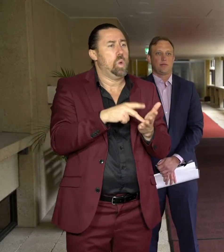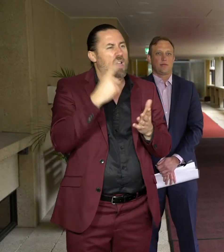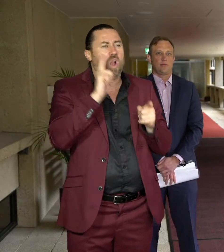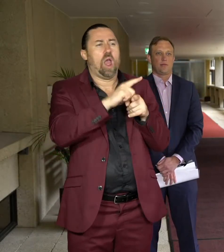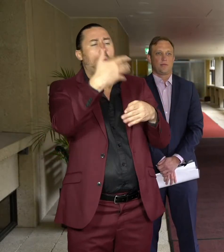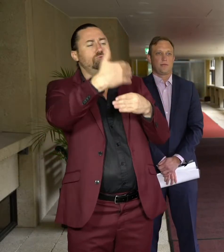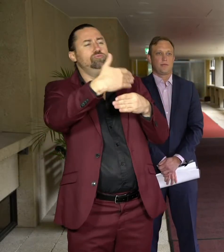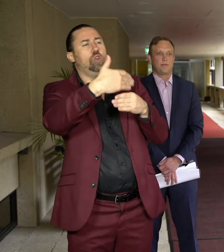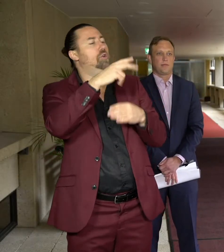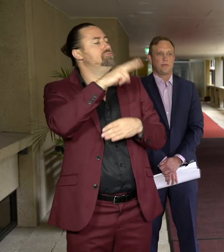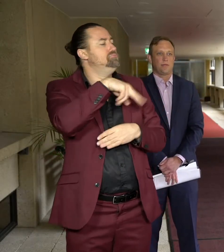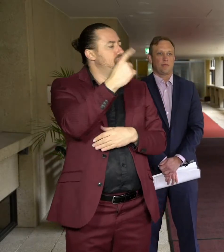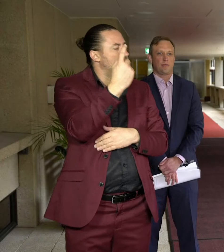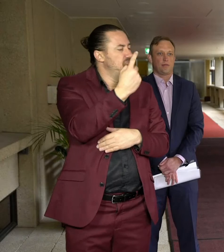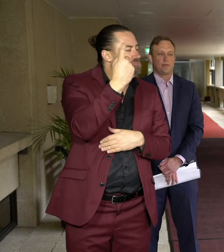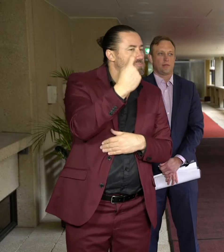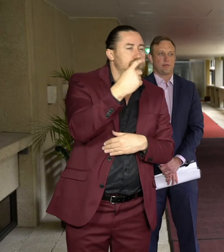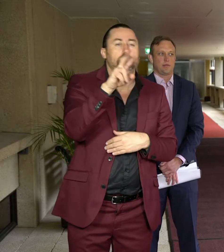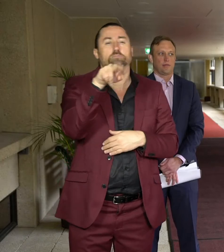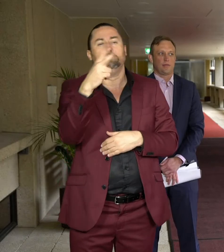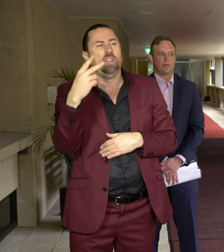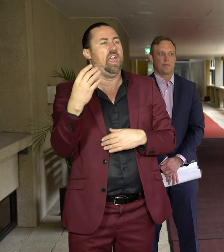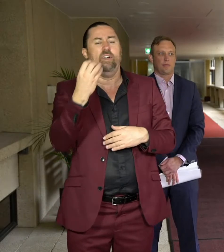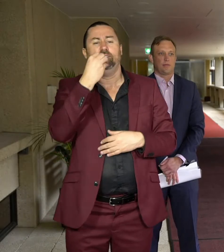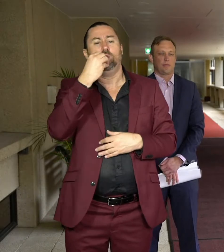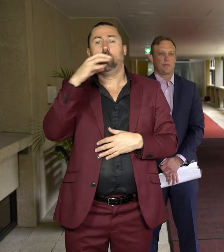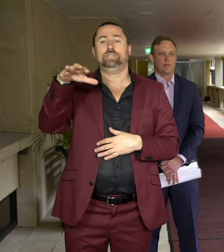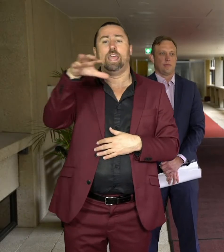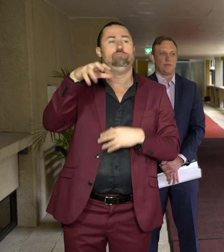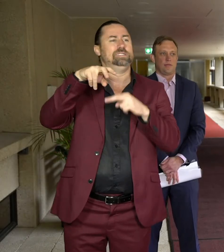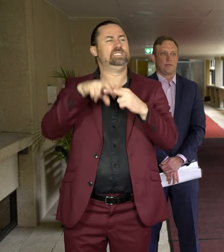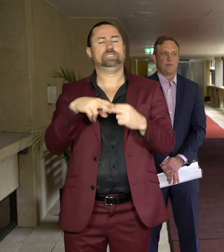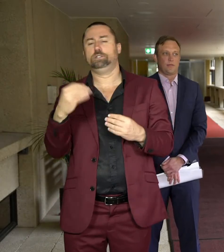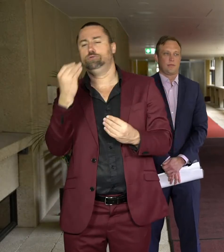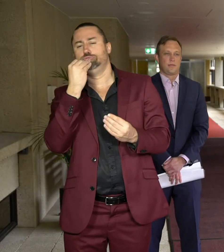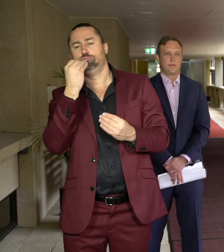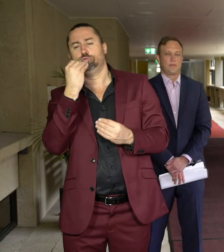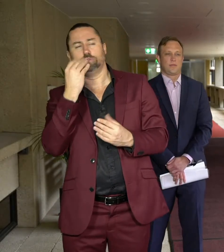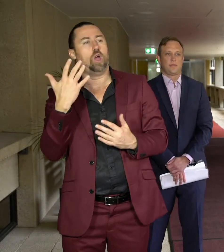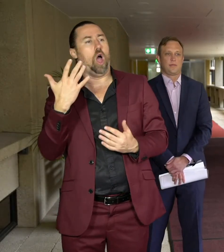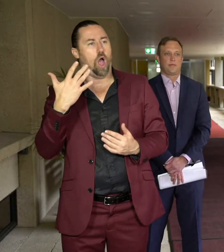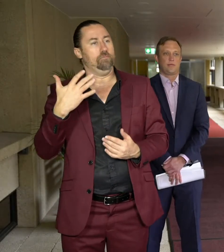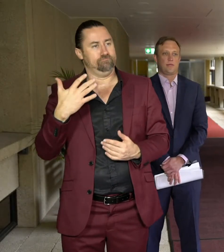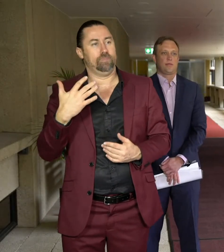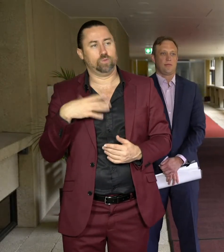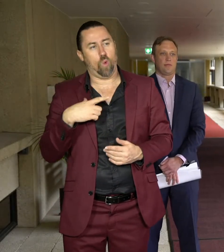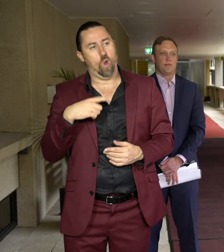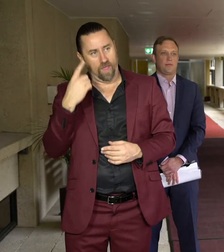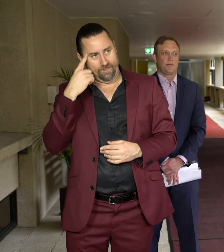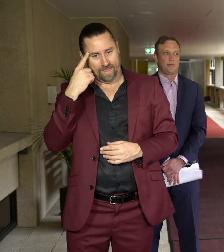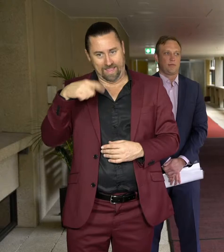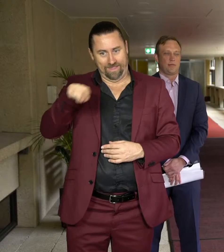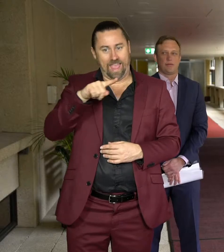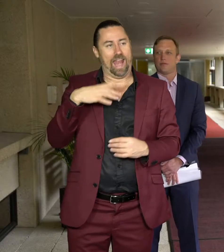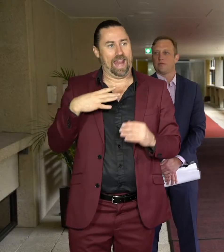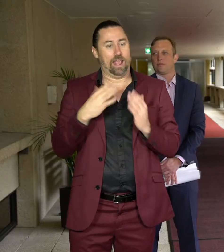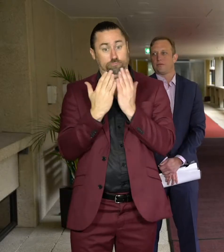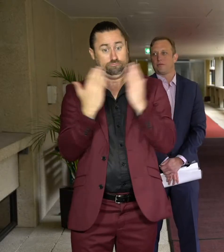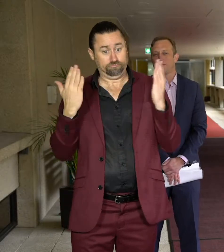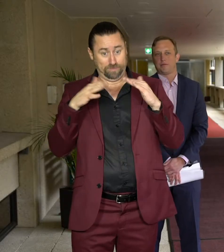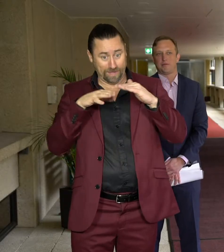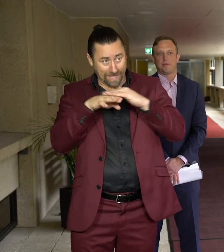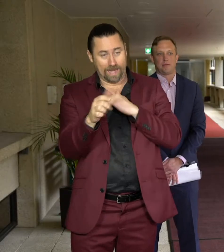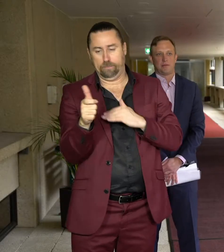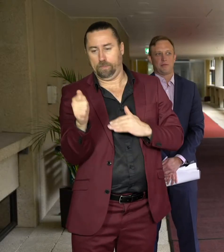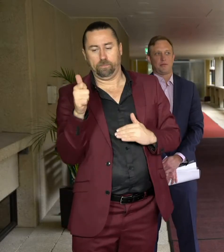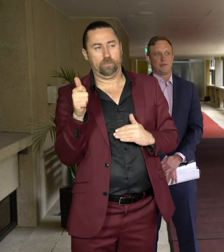shop fronts, they might sit in the food court and eat. So we want to capture those people, so we want them scanning as they walk into the shopping centre, but also